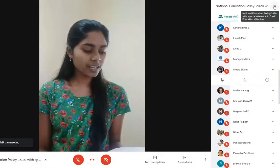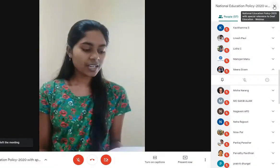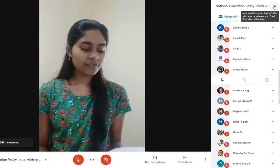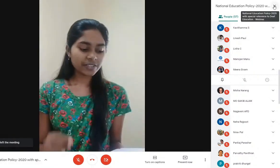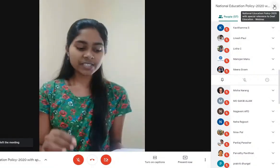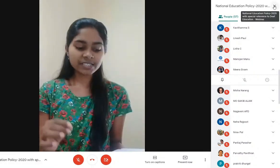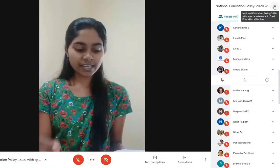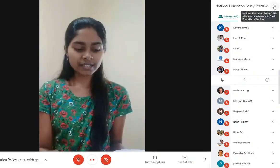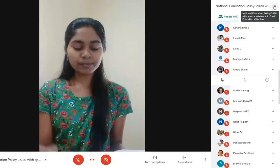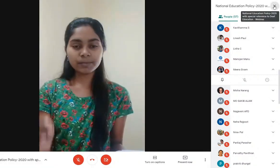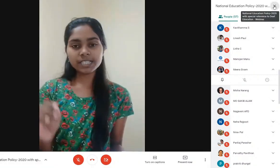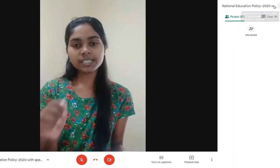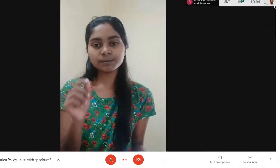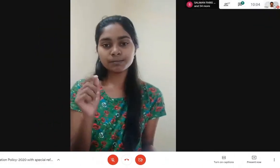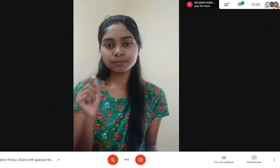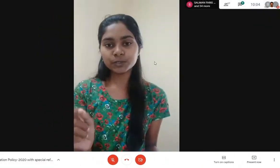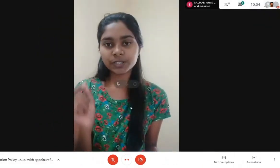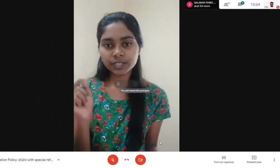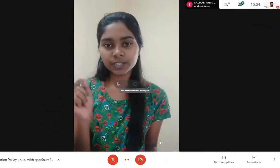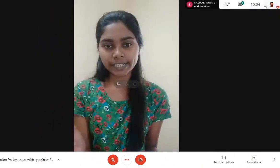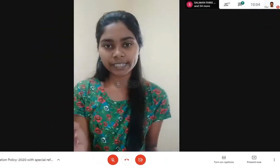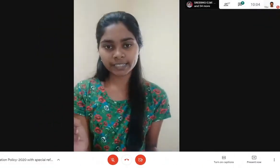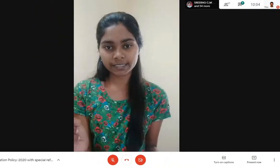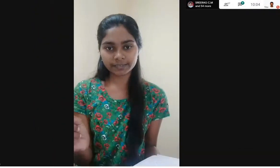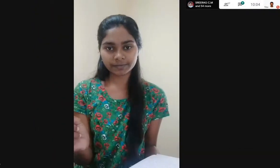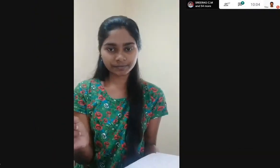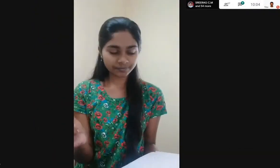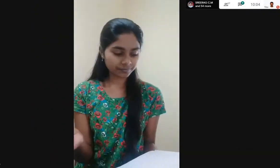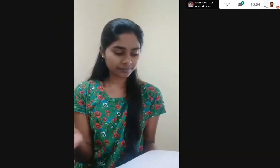When we start, please mute your mic.